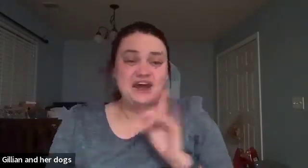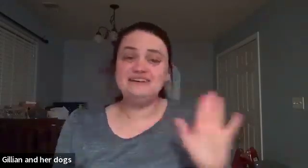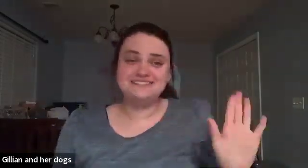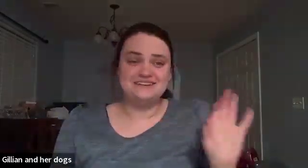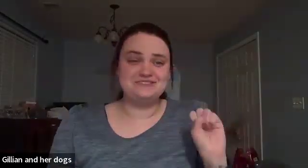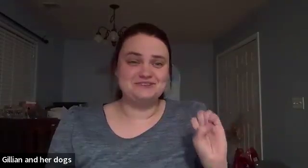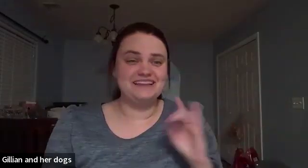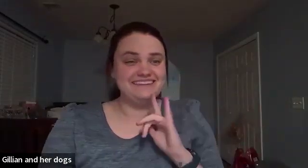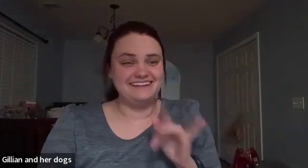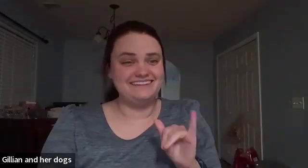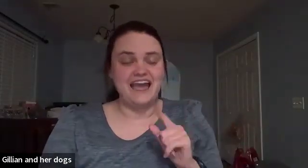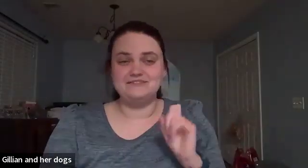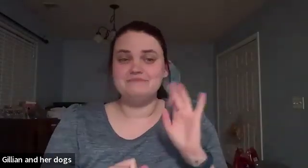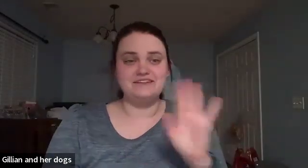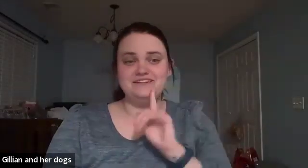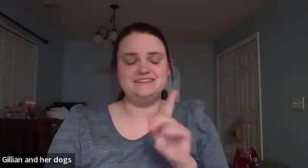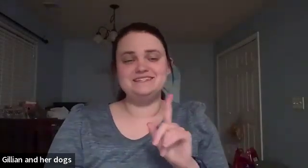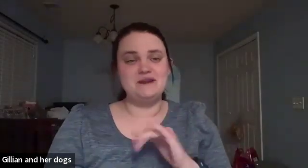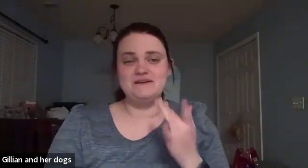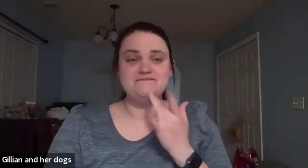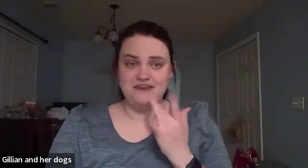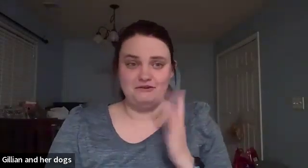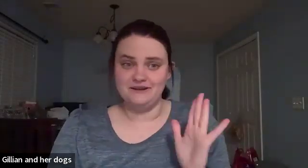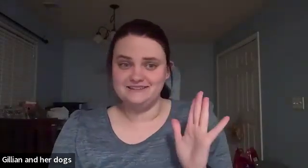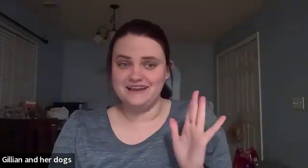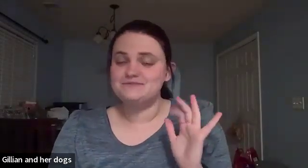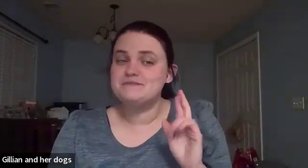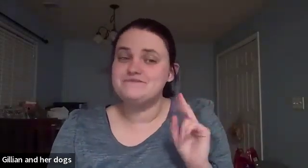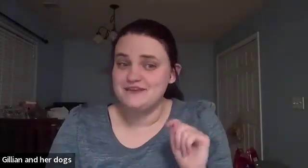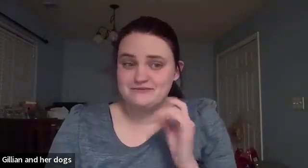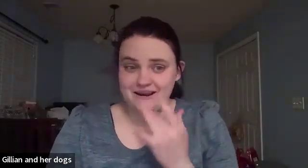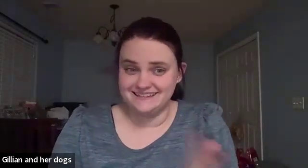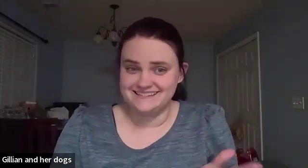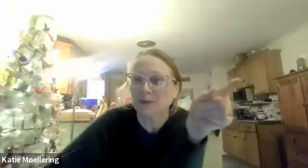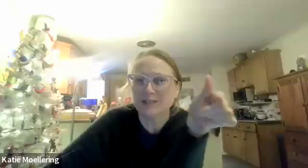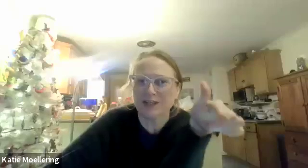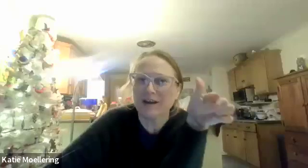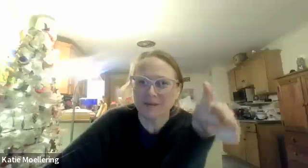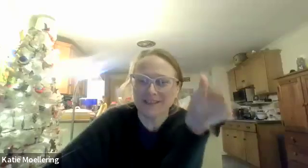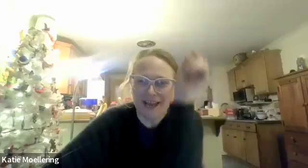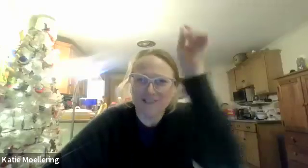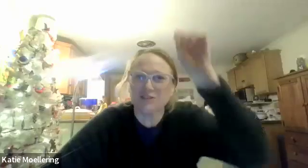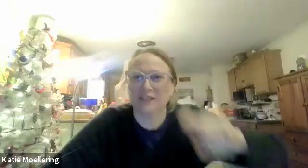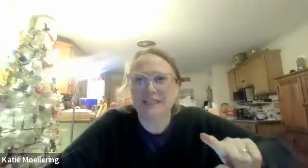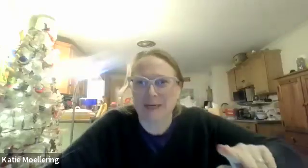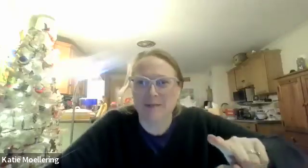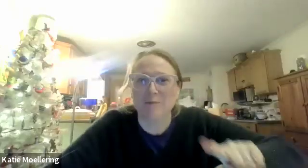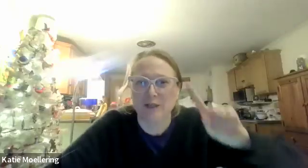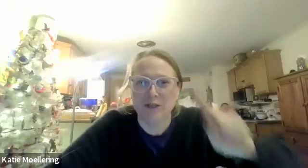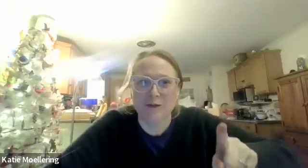No, it's so true. Like literally, I'm telling you, this is one of my favorite ones. Okay, it's one of my favorite. Also, runs. I'm pretty sure every class, Gillian comes up with a